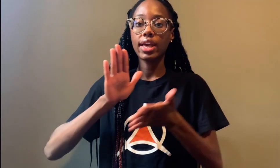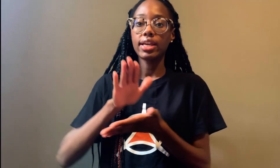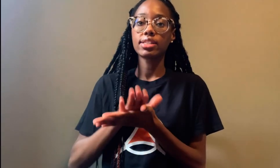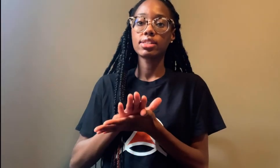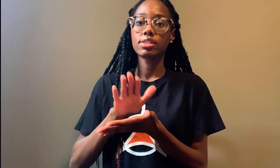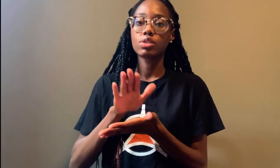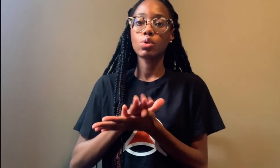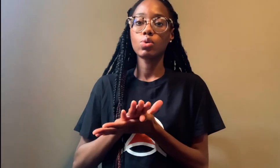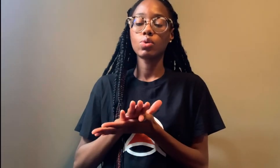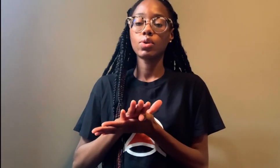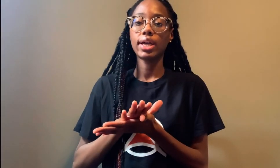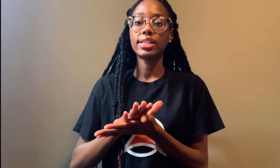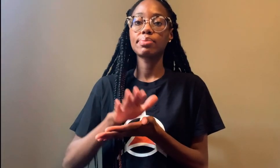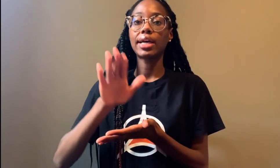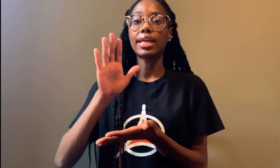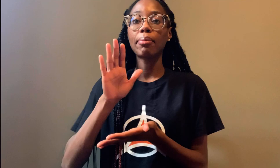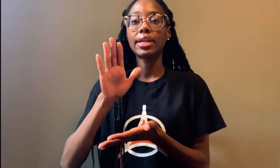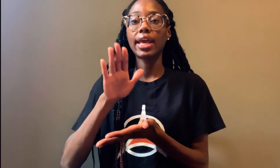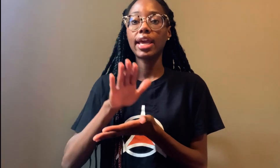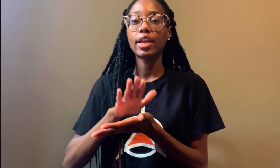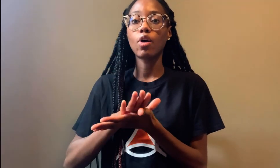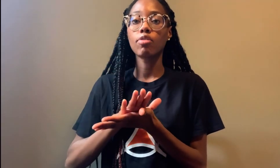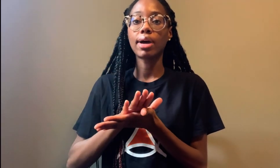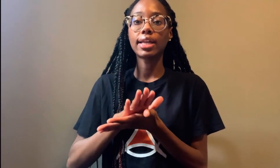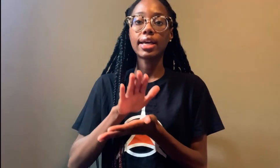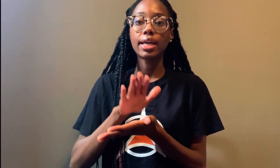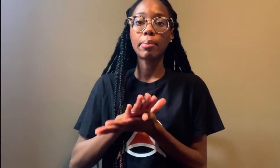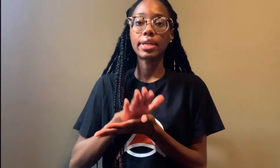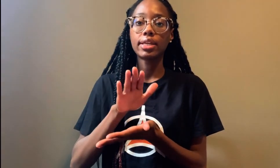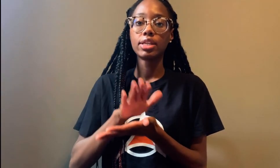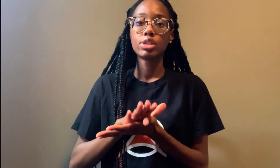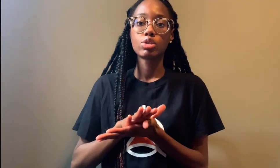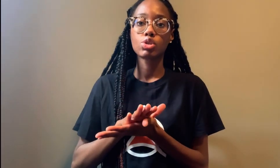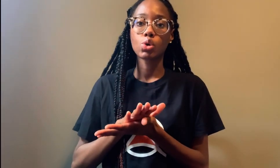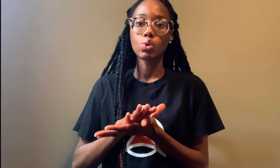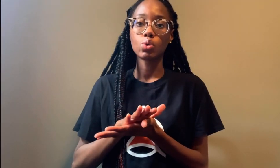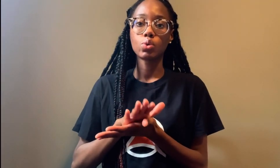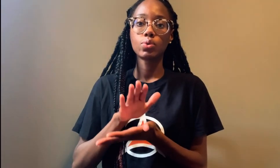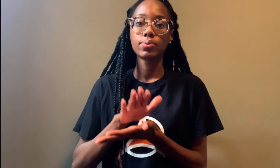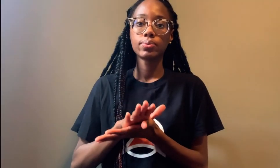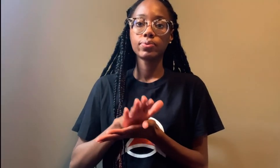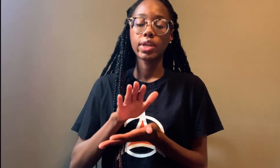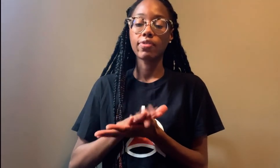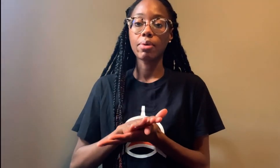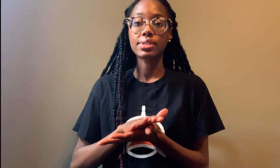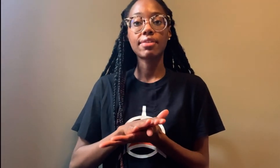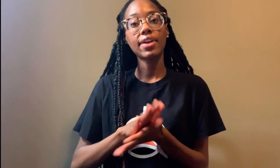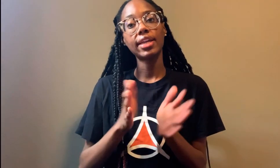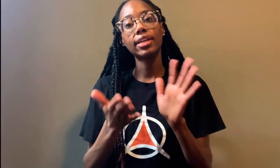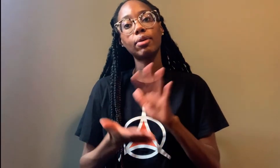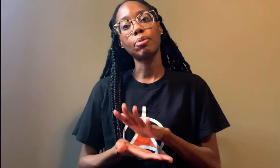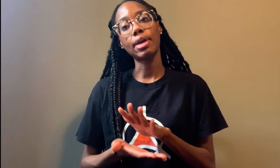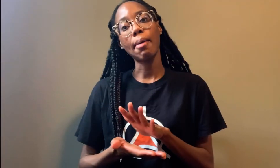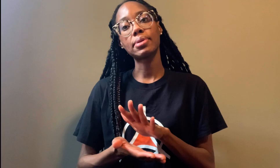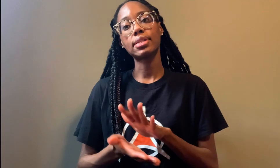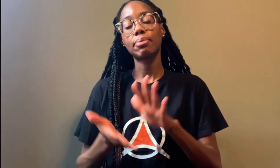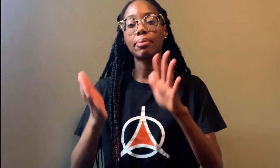hands, school. And it's my dominant hand over my non-dominant, school. If I was left-handed, it would be opposite, but because